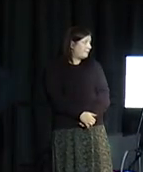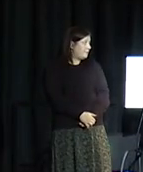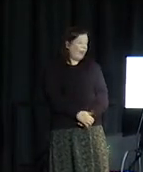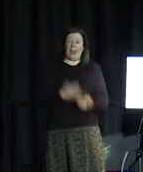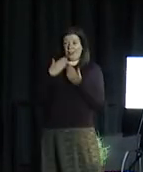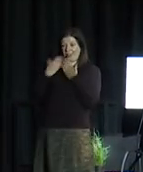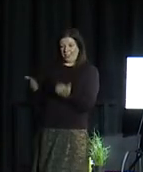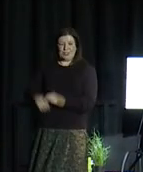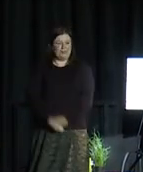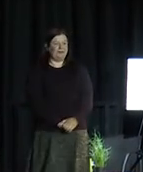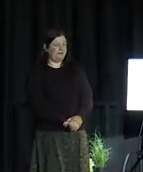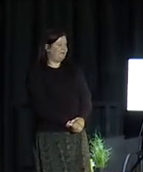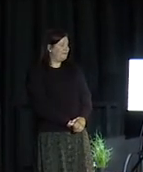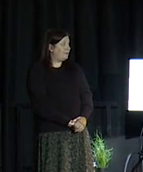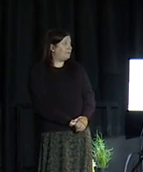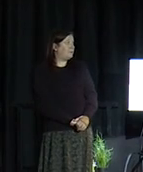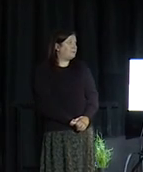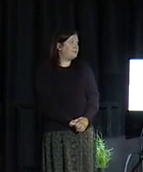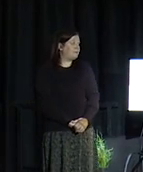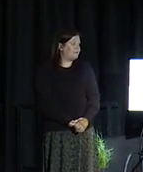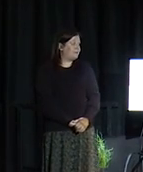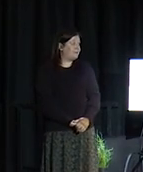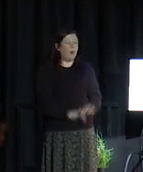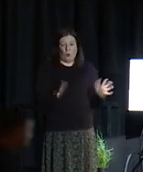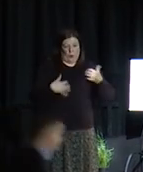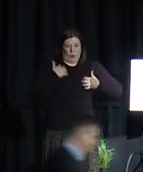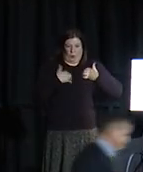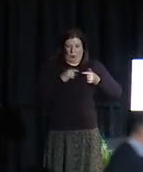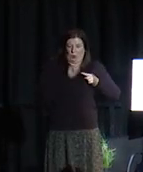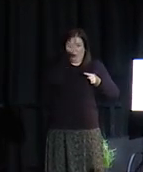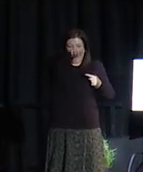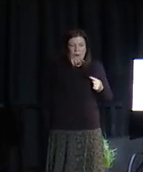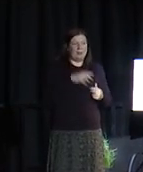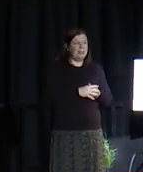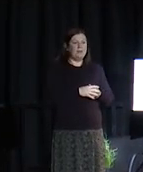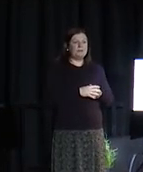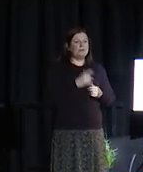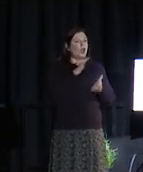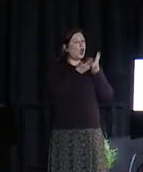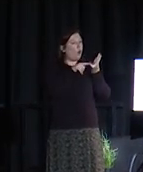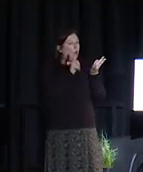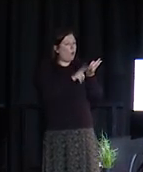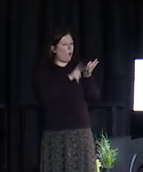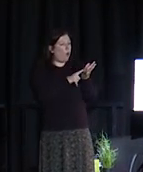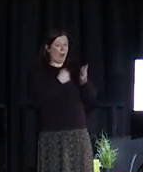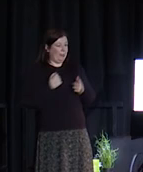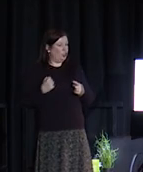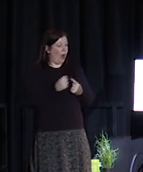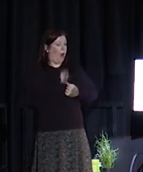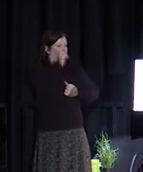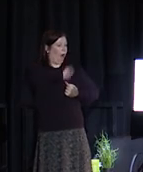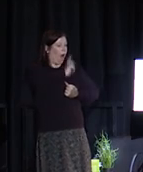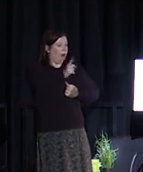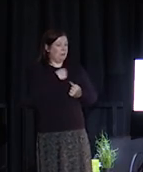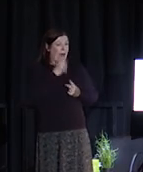Thank you very much. Great. I can't wait. I had such a, when it was Hull's turn, I was always on the train up to Hull. It was great. I